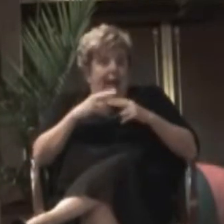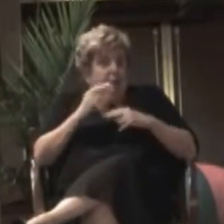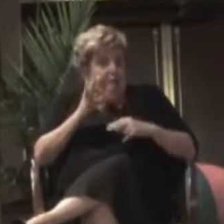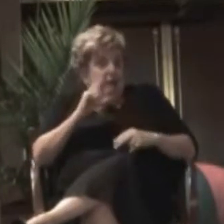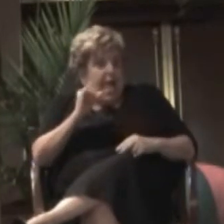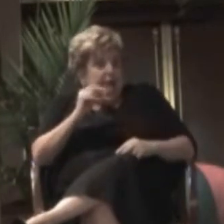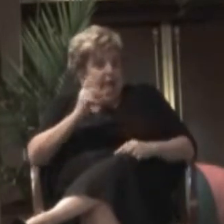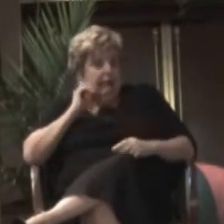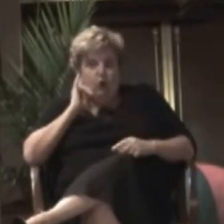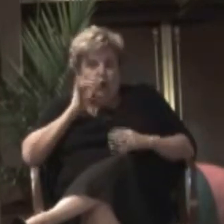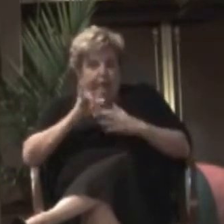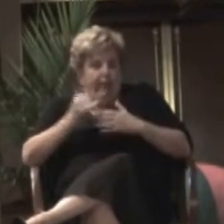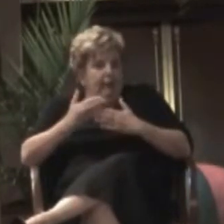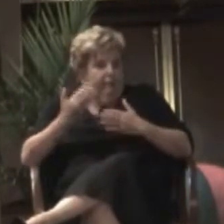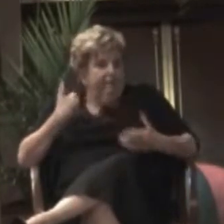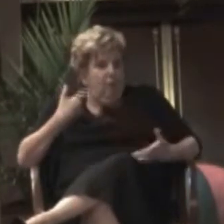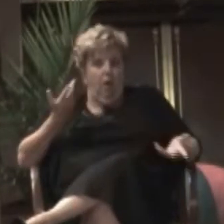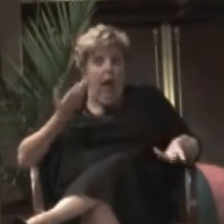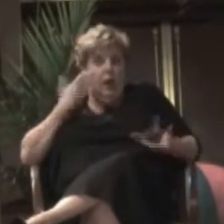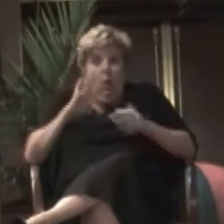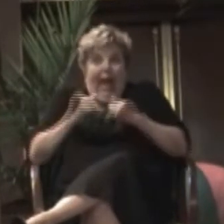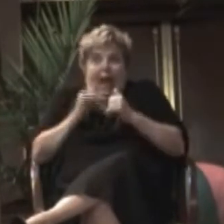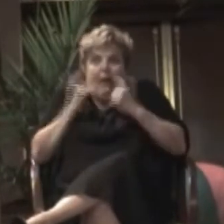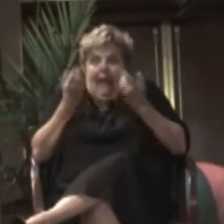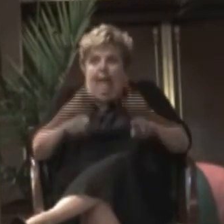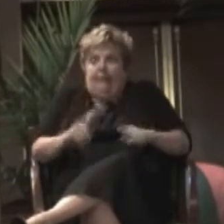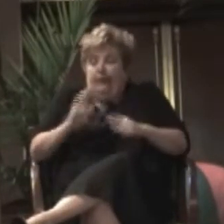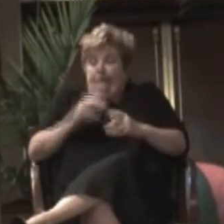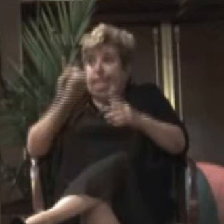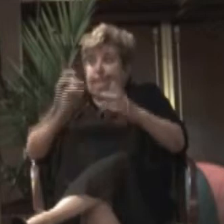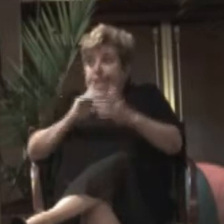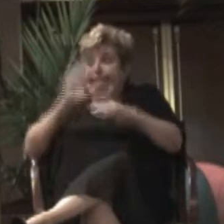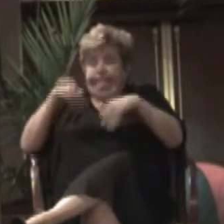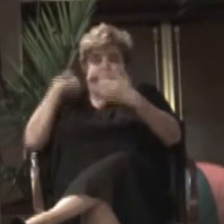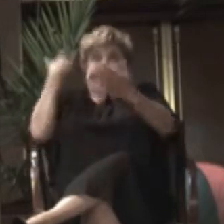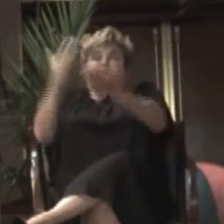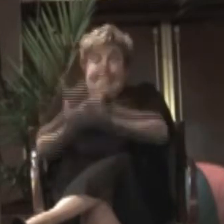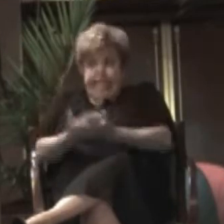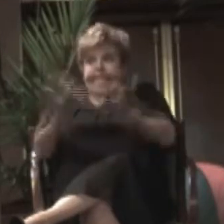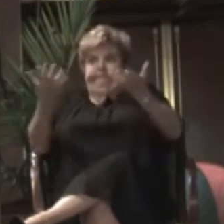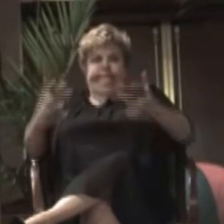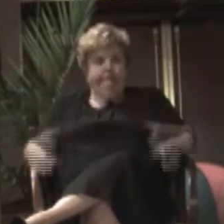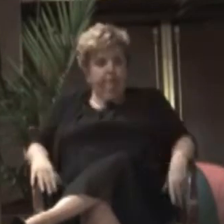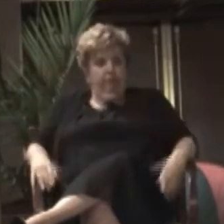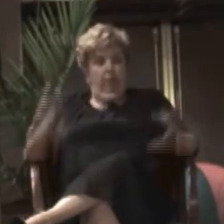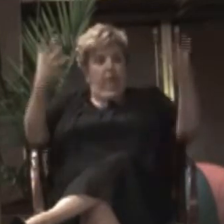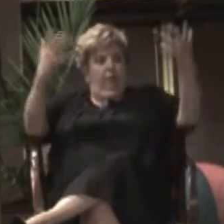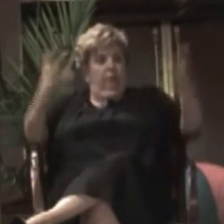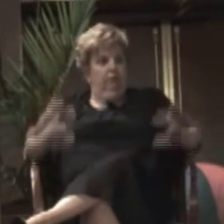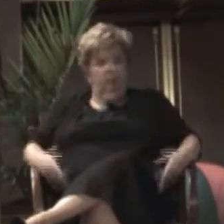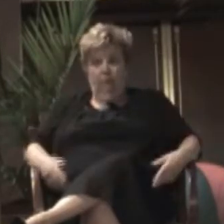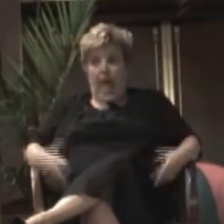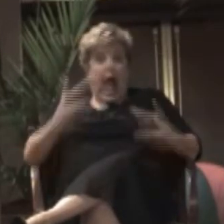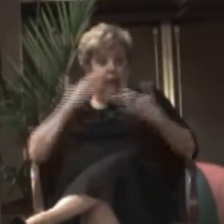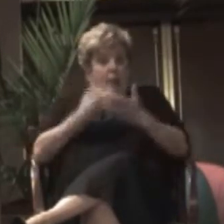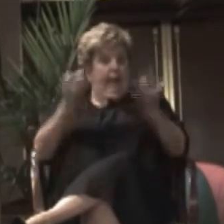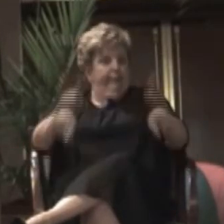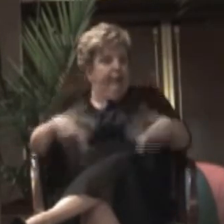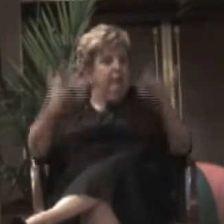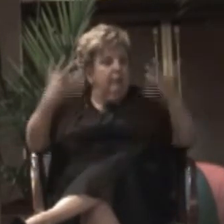But I just wound up there. I got it. I was going to Flint, and here we went. And I did remarkably